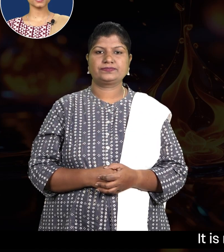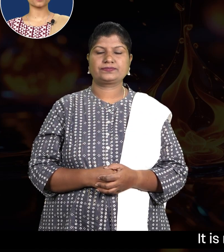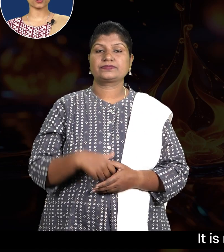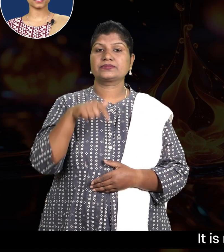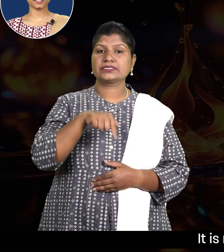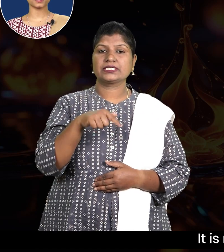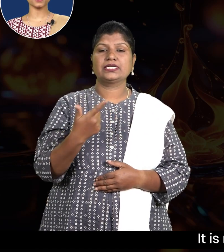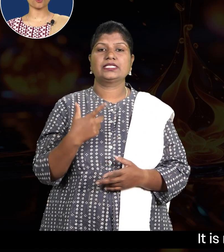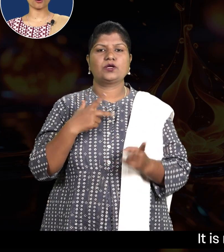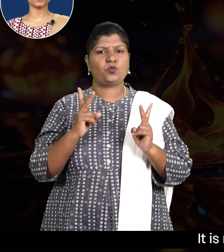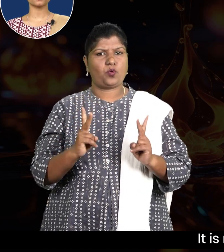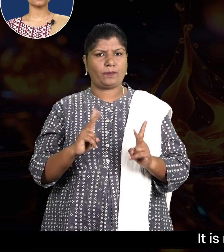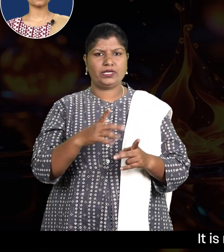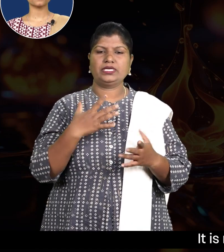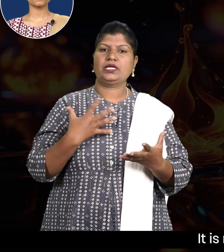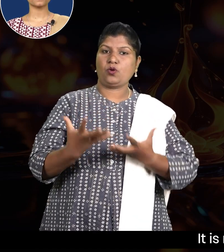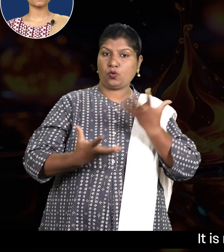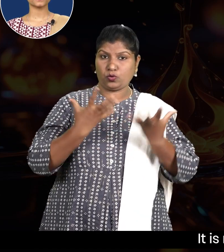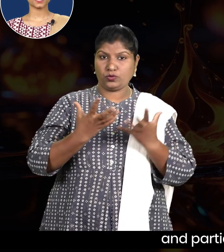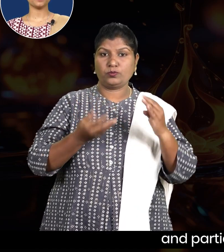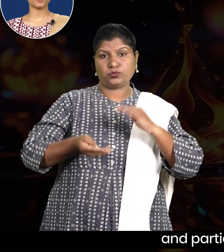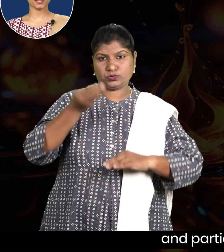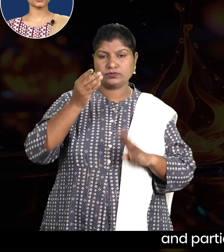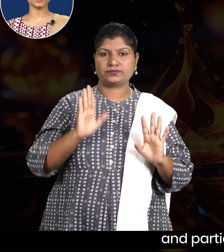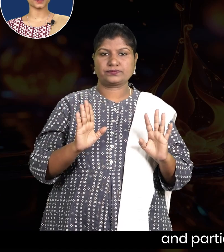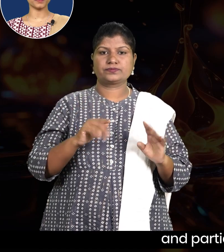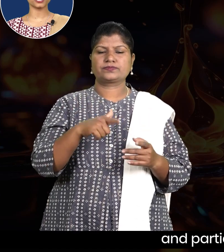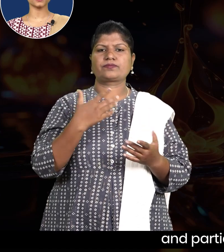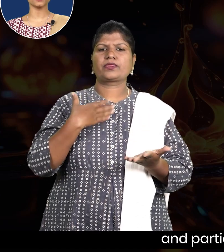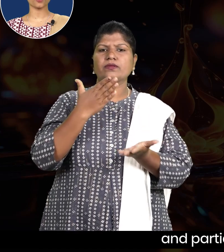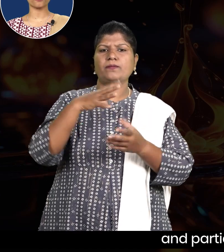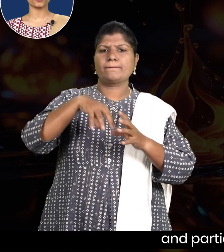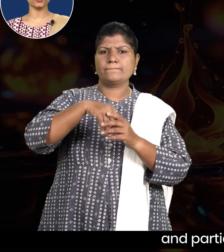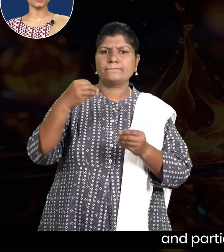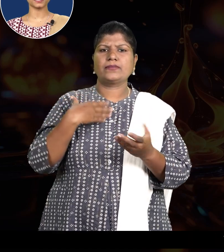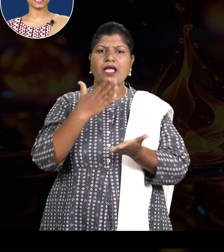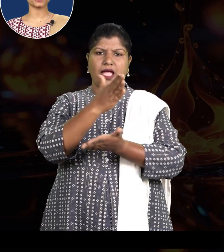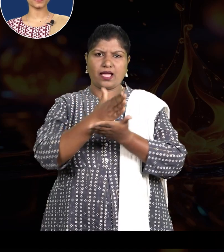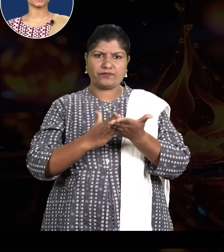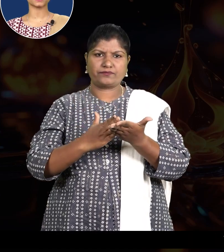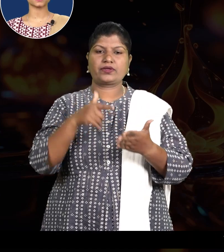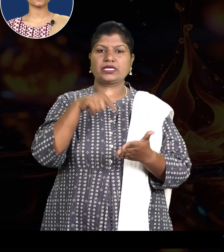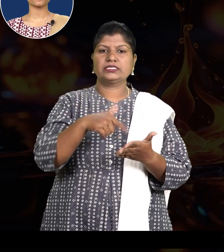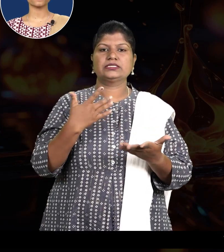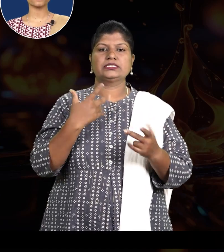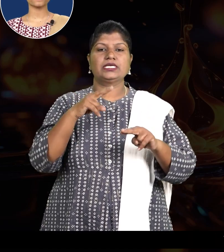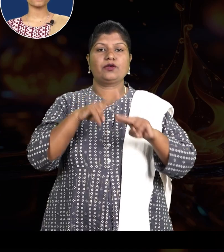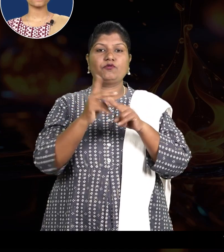It is moderately hot and partial combustion of fuel takes